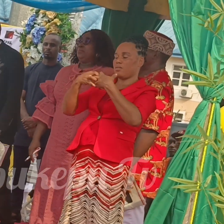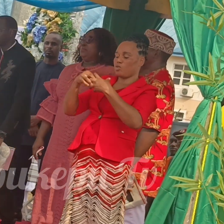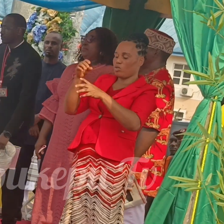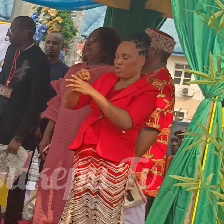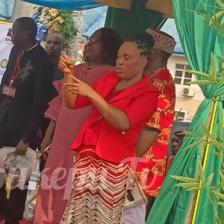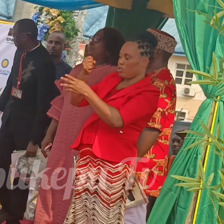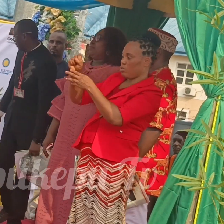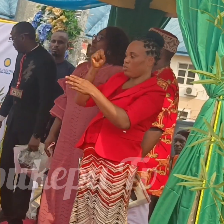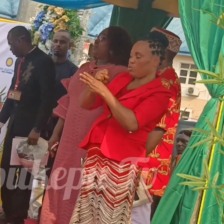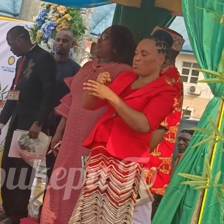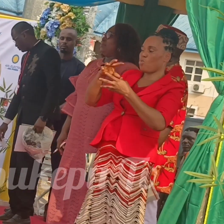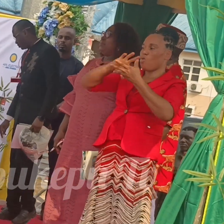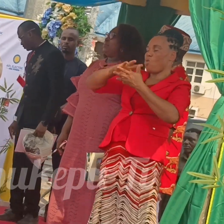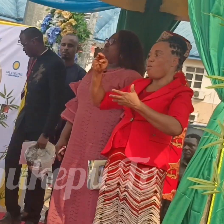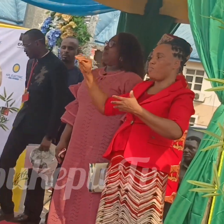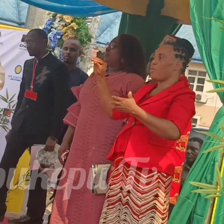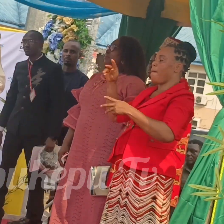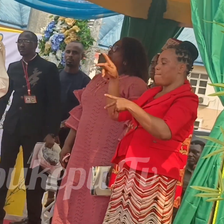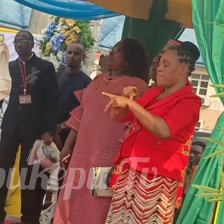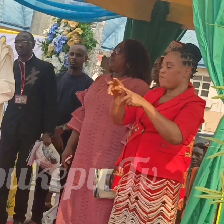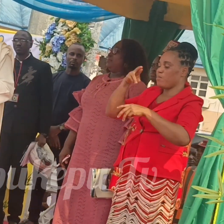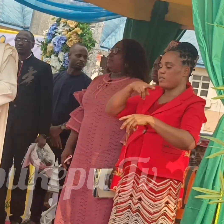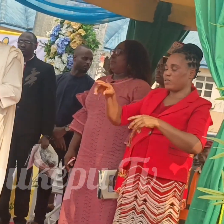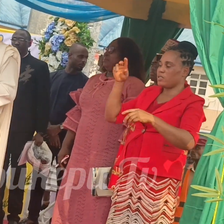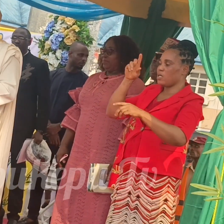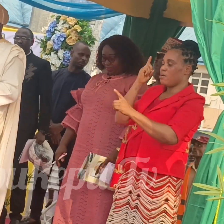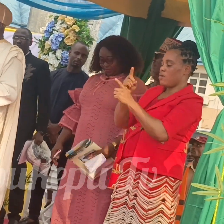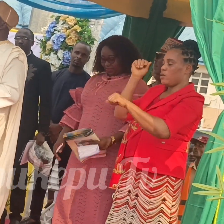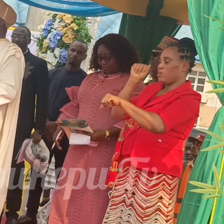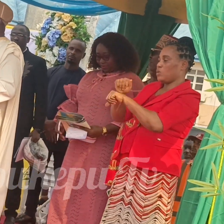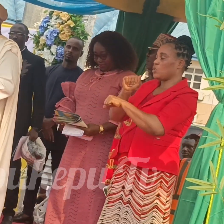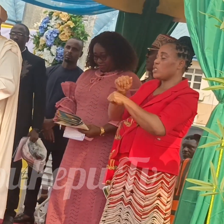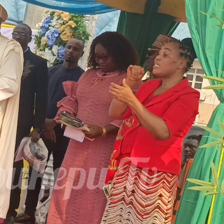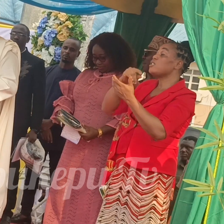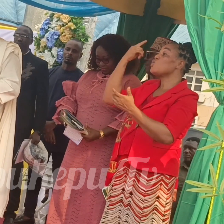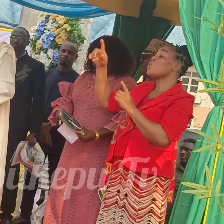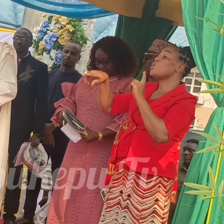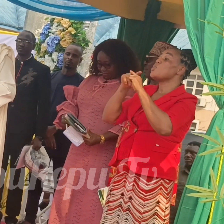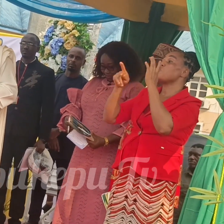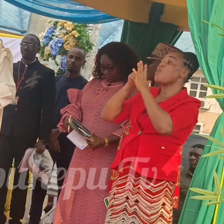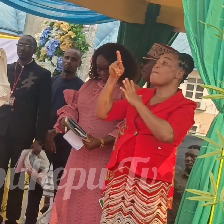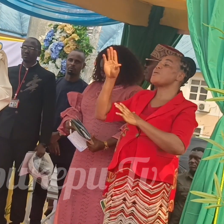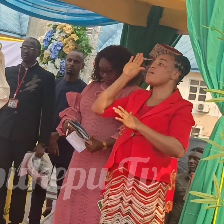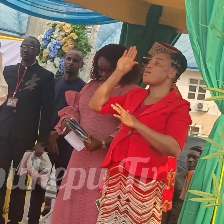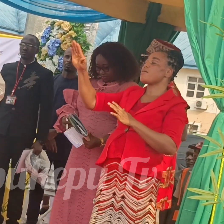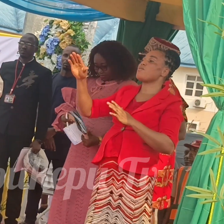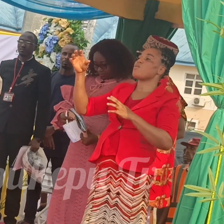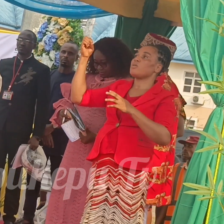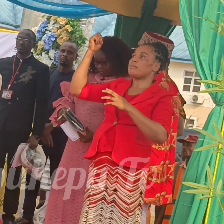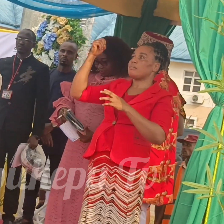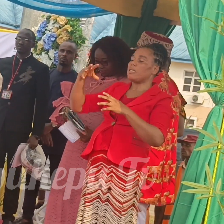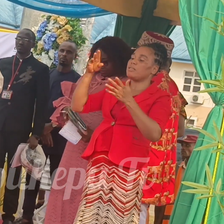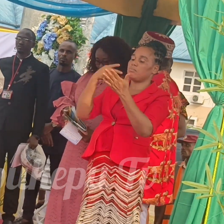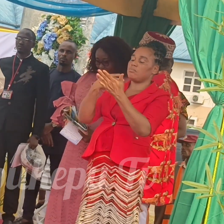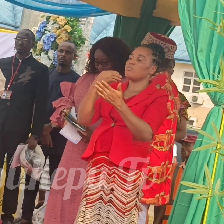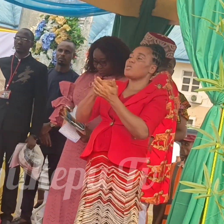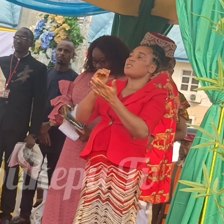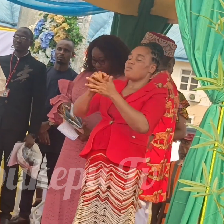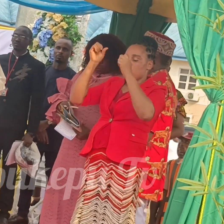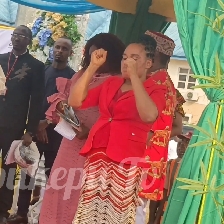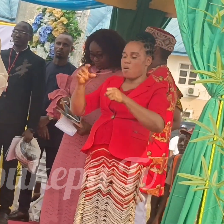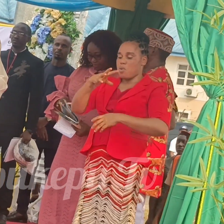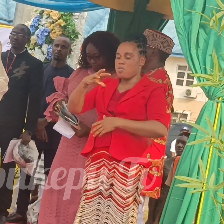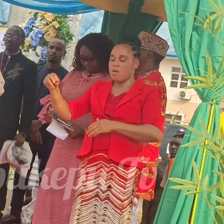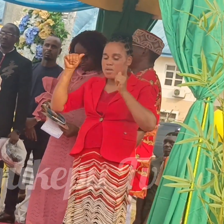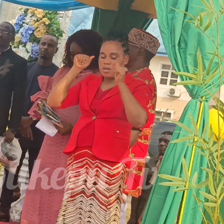distribution company officials performing their legitimate duties. It is only when you pay your electricity bill that power companies